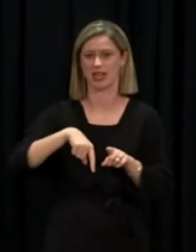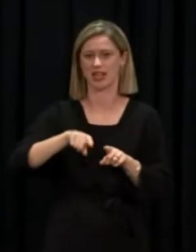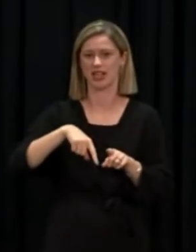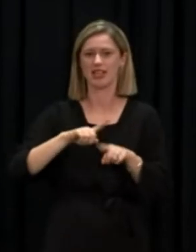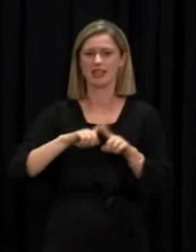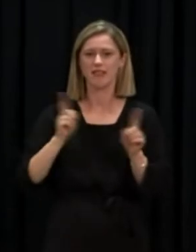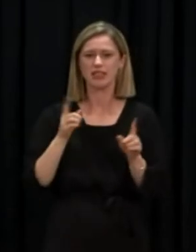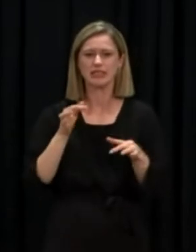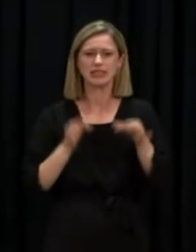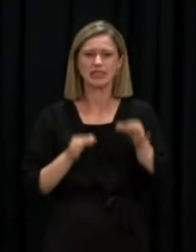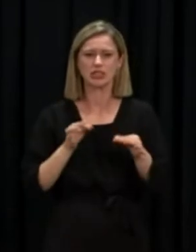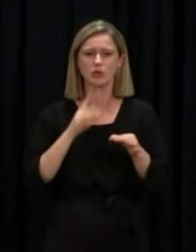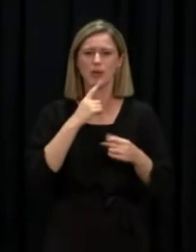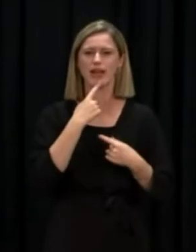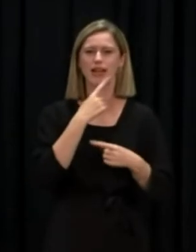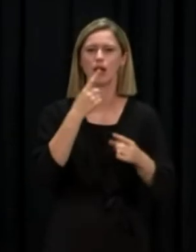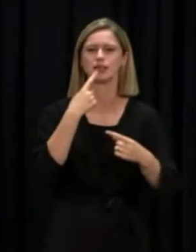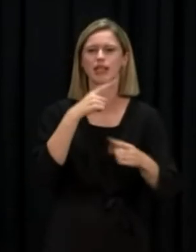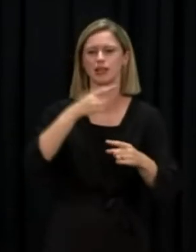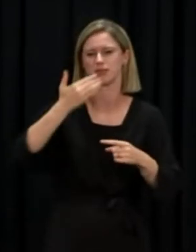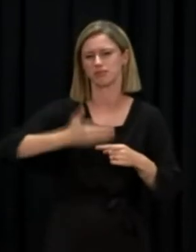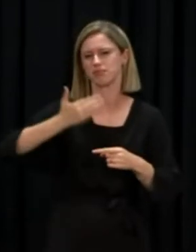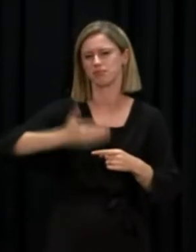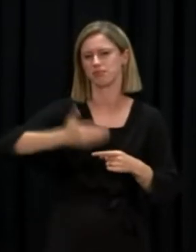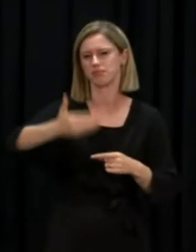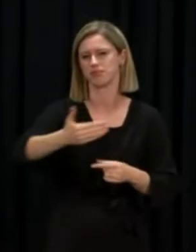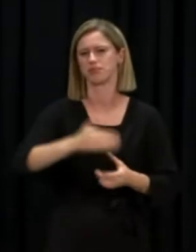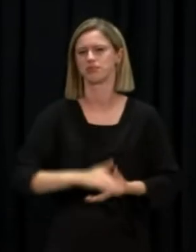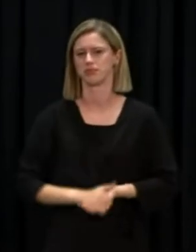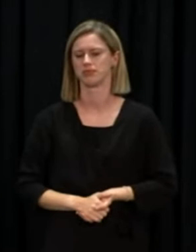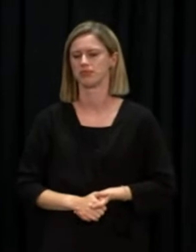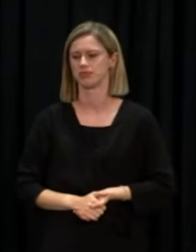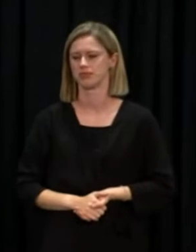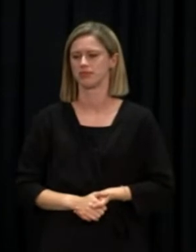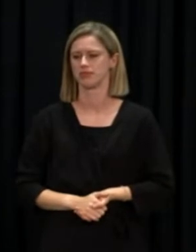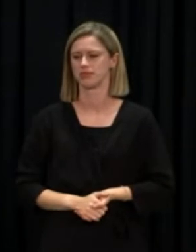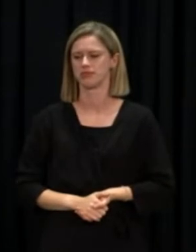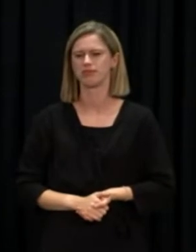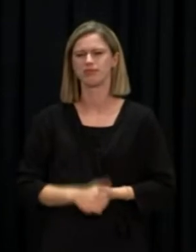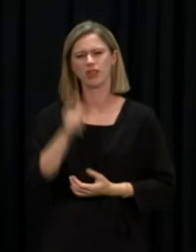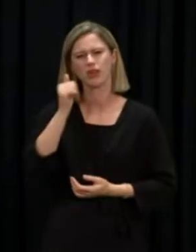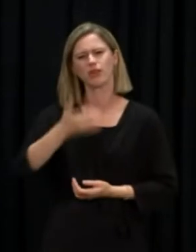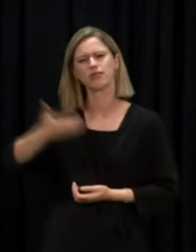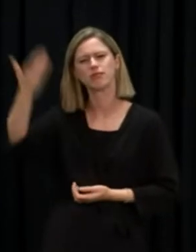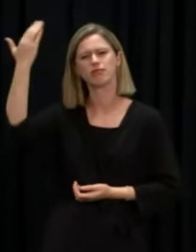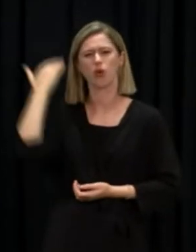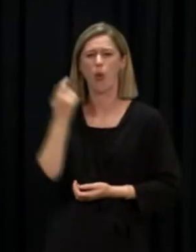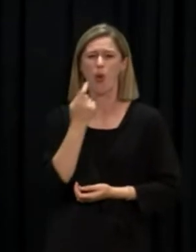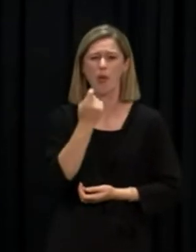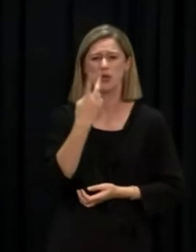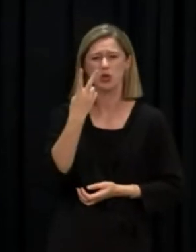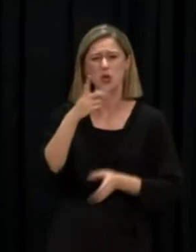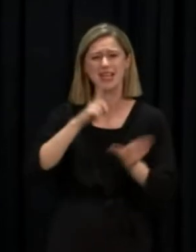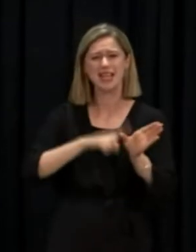of government decisions that propel us forward further still. When COVID reached New Zealand almost 2 years